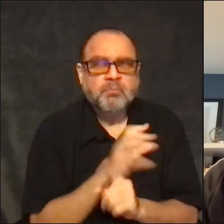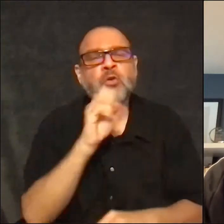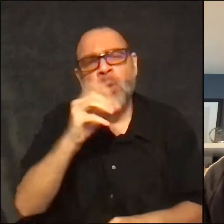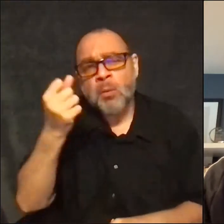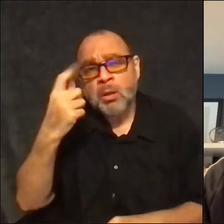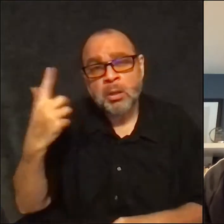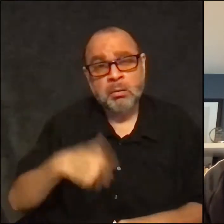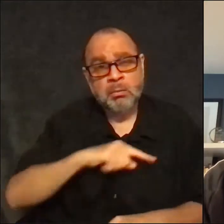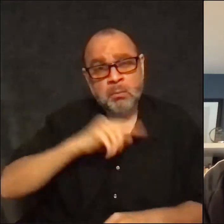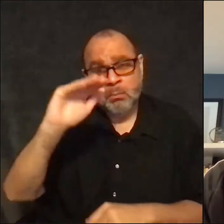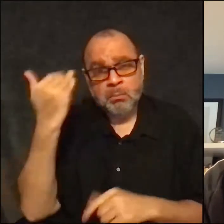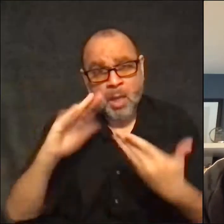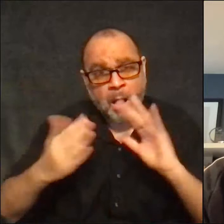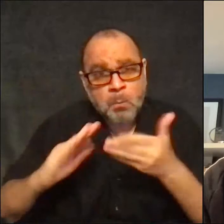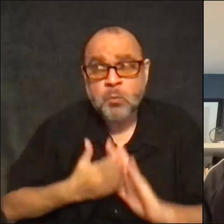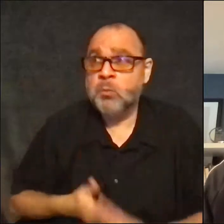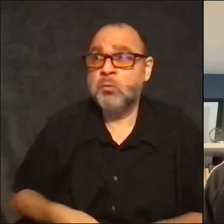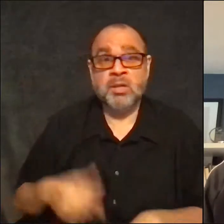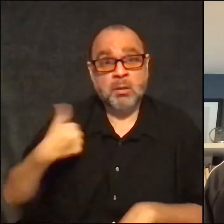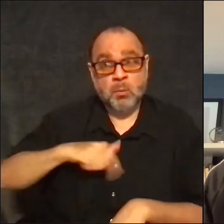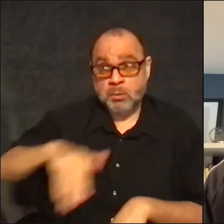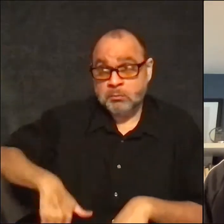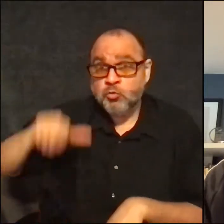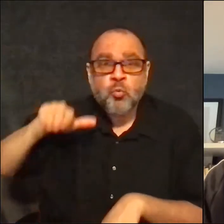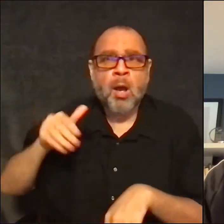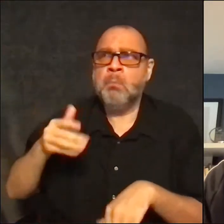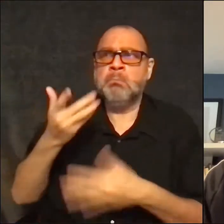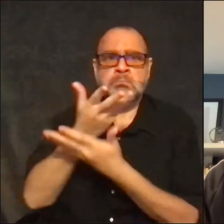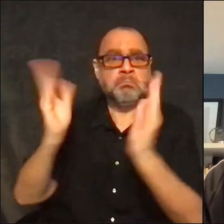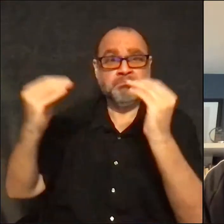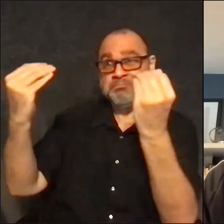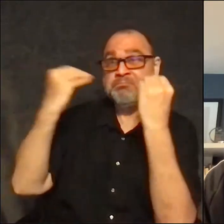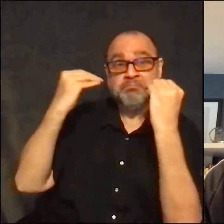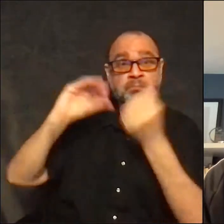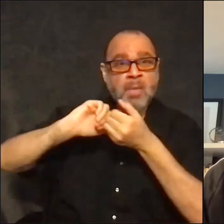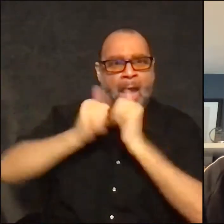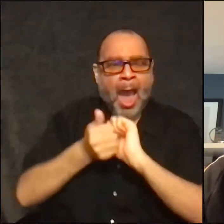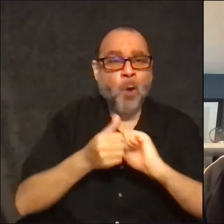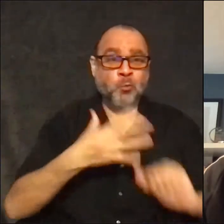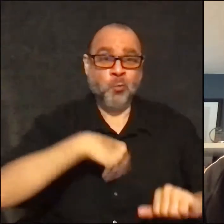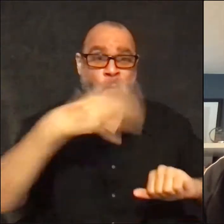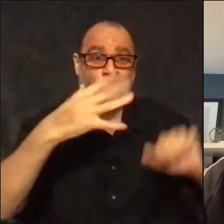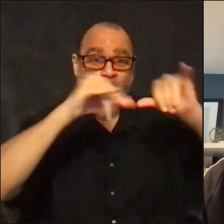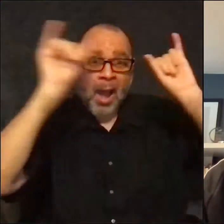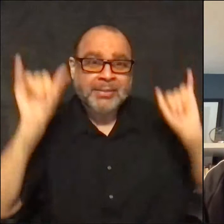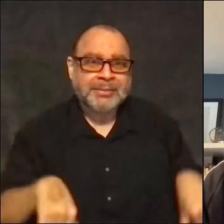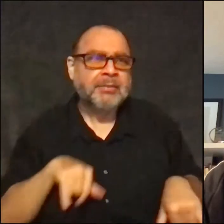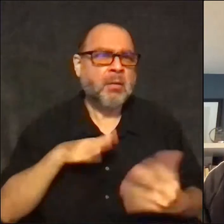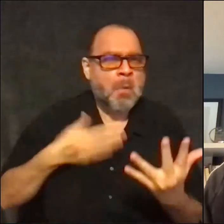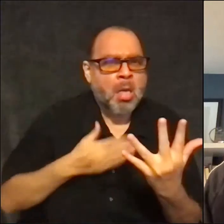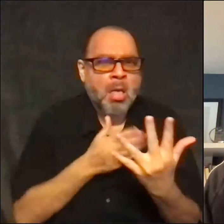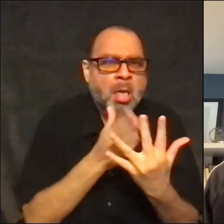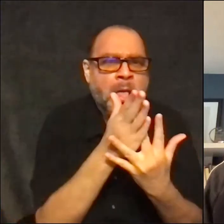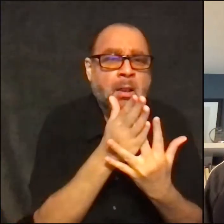or resources or the modeling that we needed to really achieve a high level of success. I